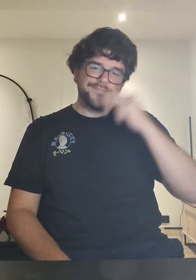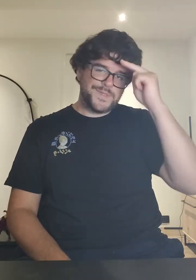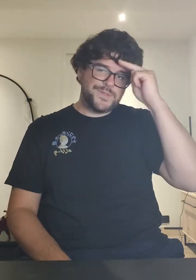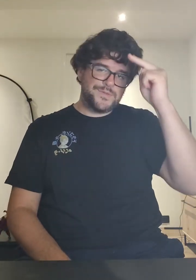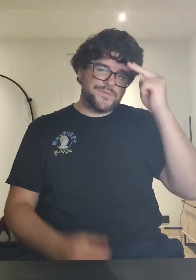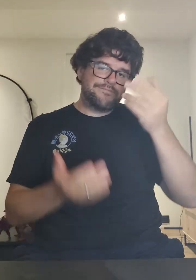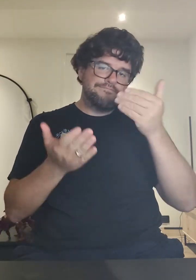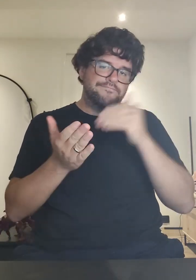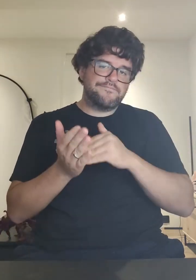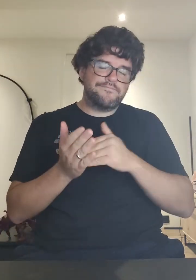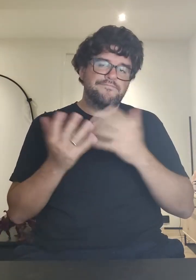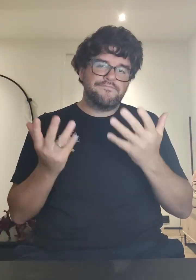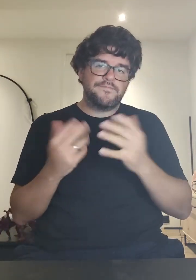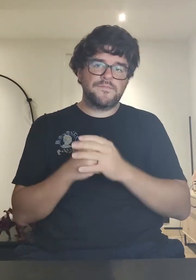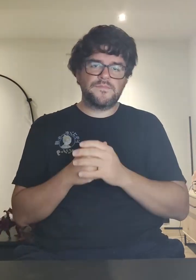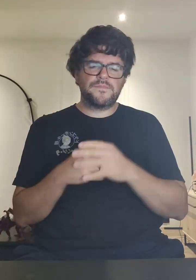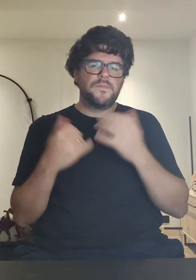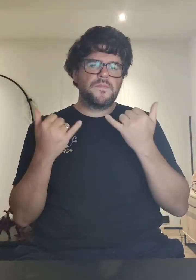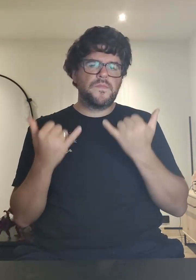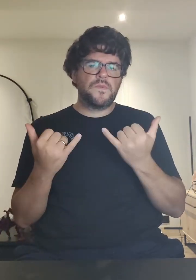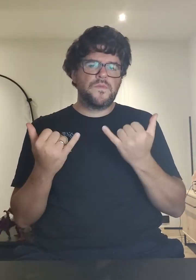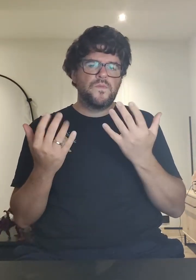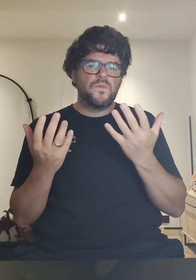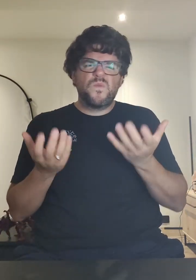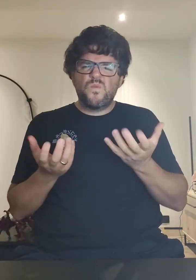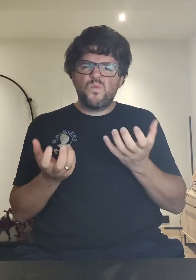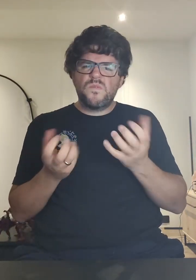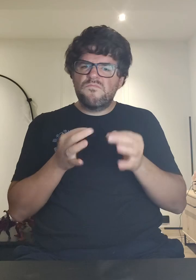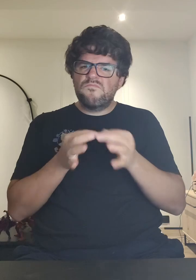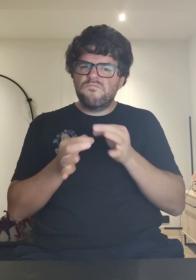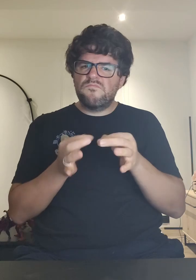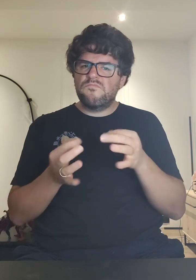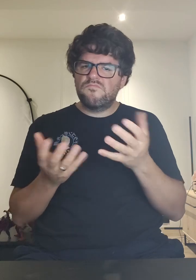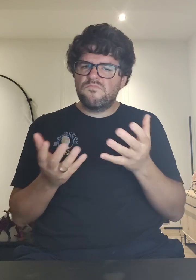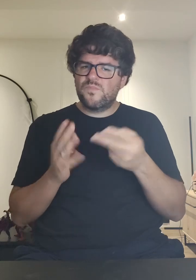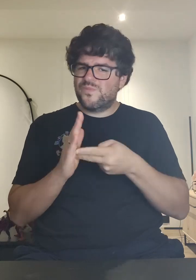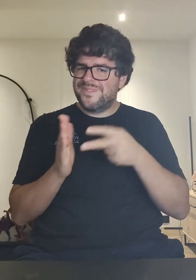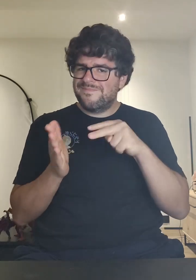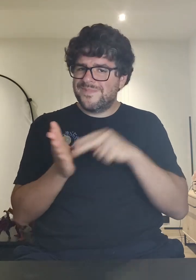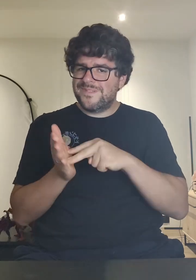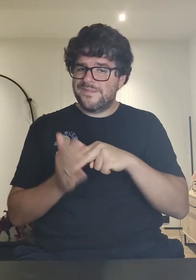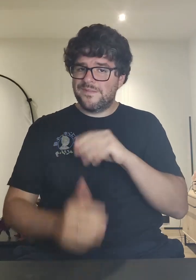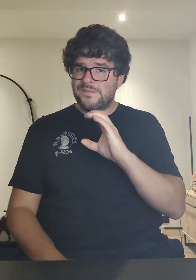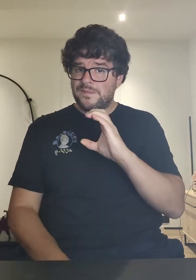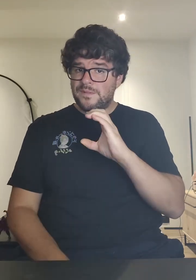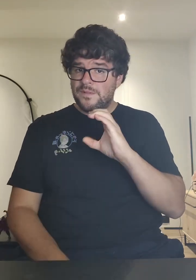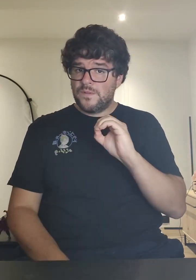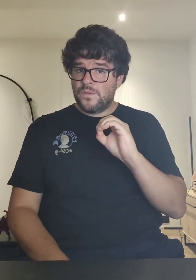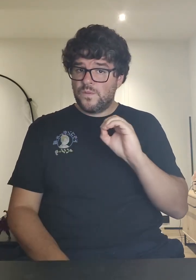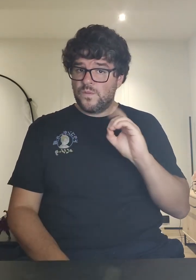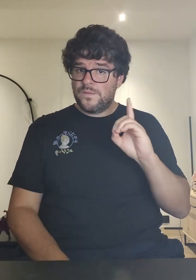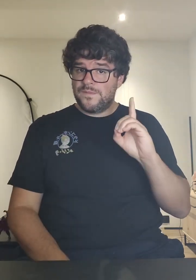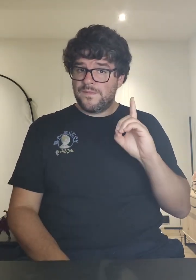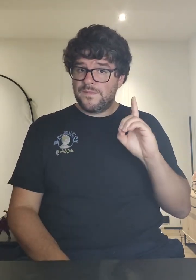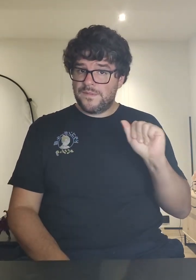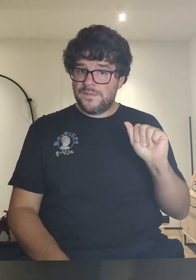Hello, it's me, Nico again. Today I wanted to explain what CODA